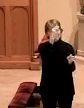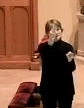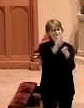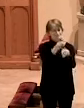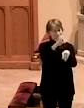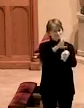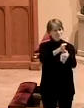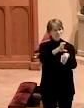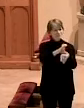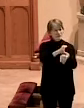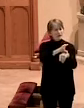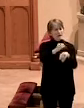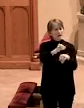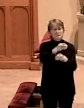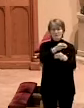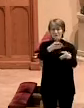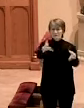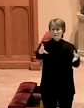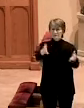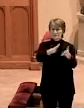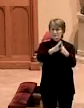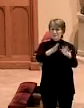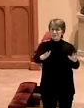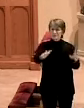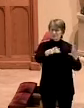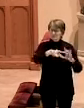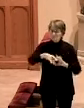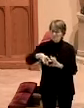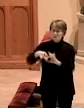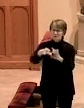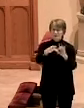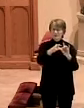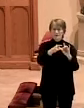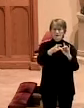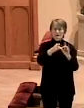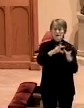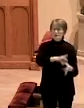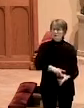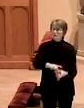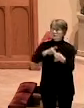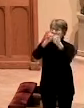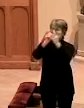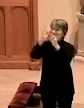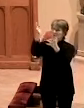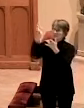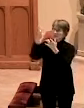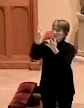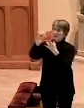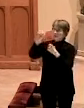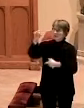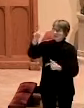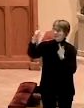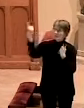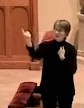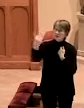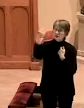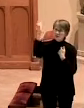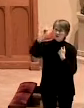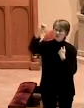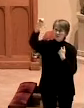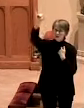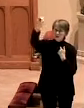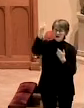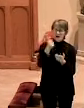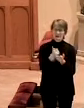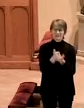faith of your church, and graciously grant her peace and unity in accordance with your will, who lives and reigns forever